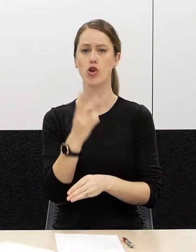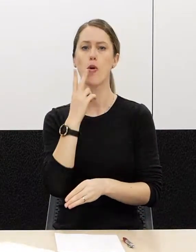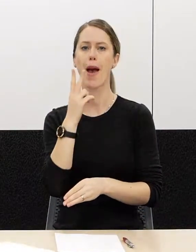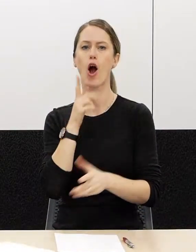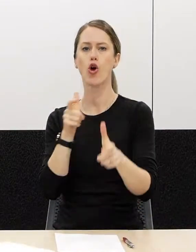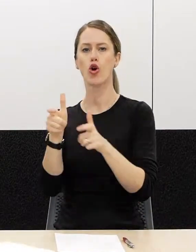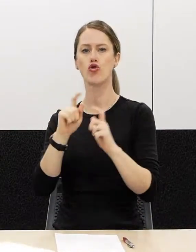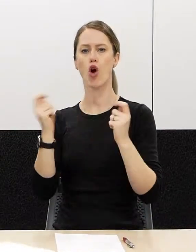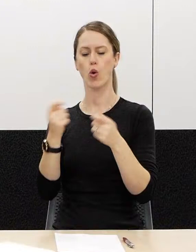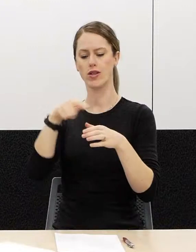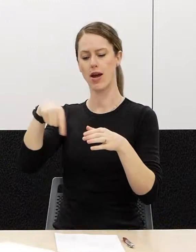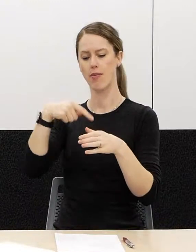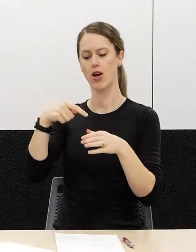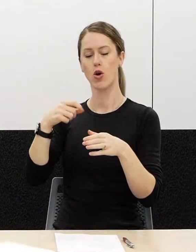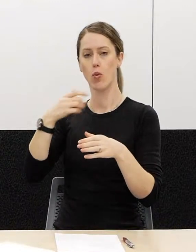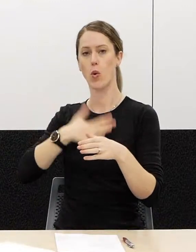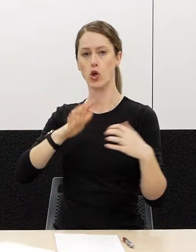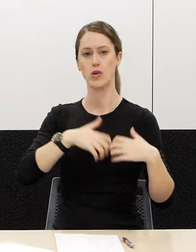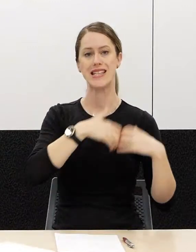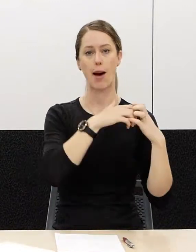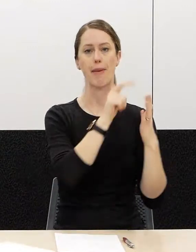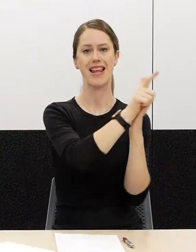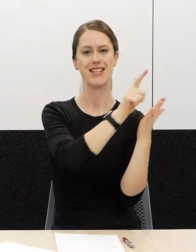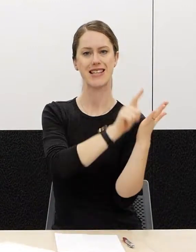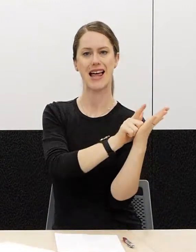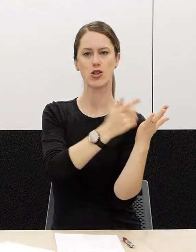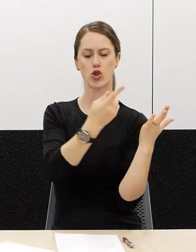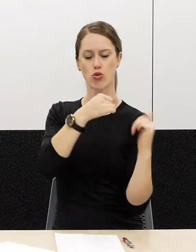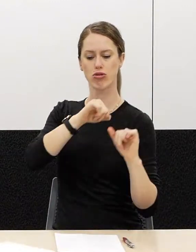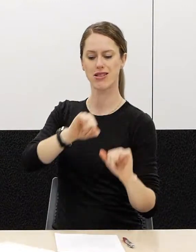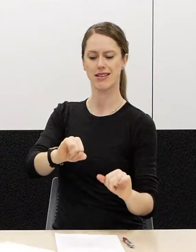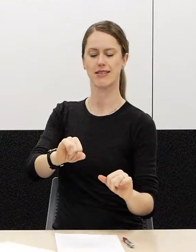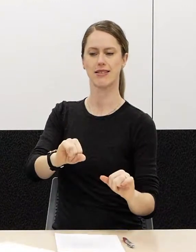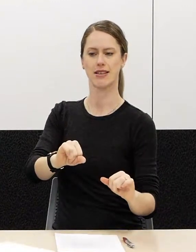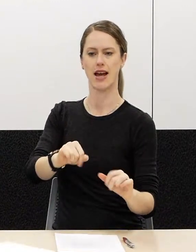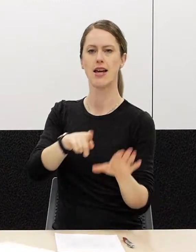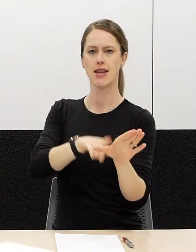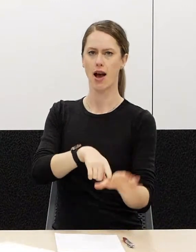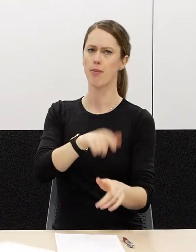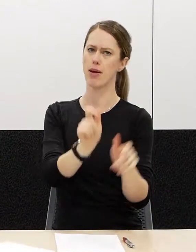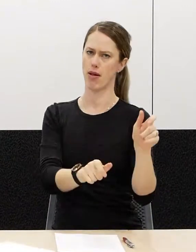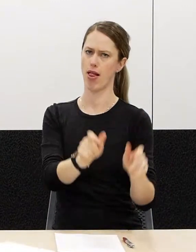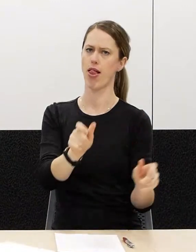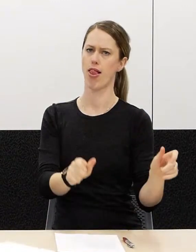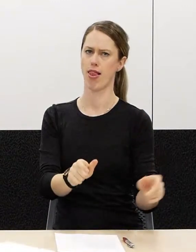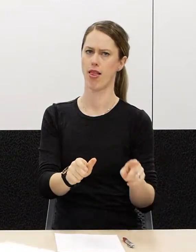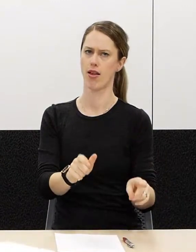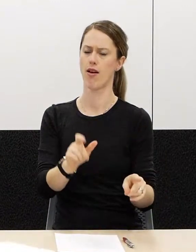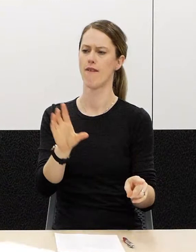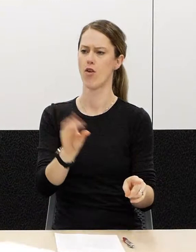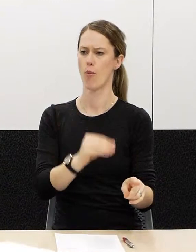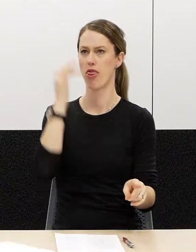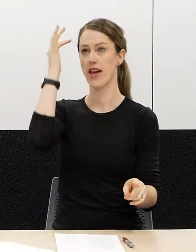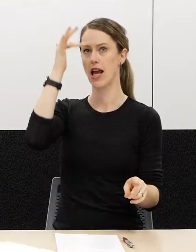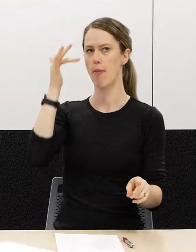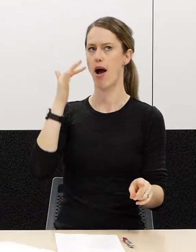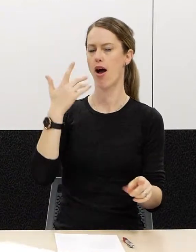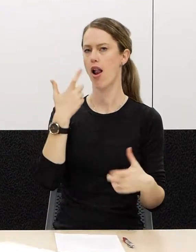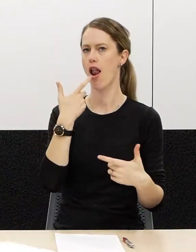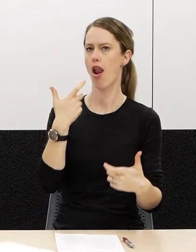team, which is to put some legislation in place that will protect our young people from thinking